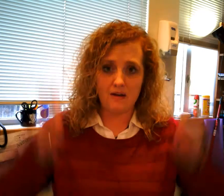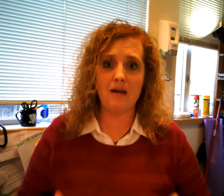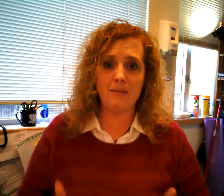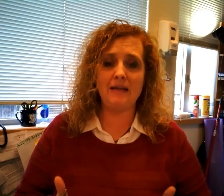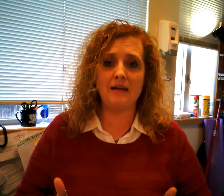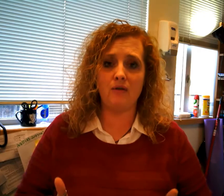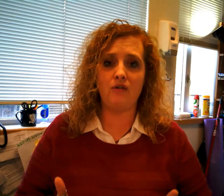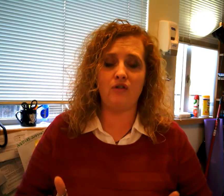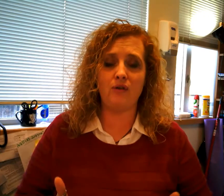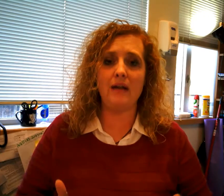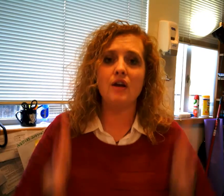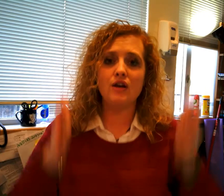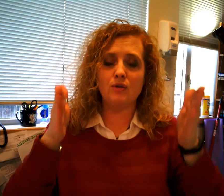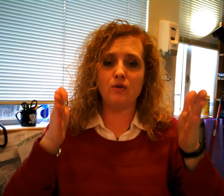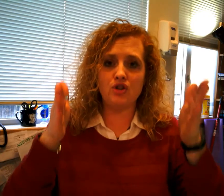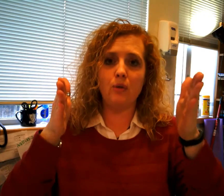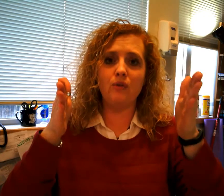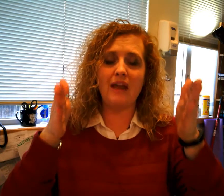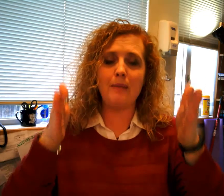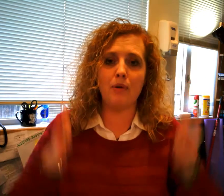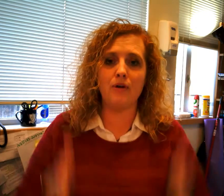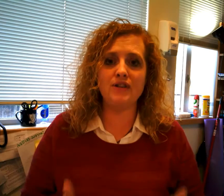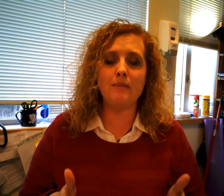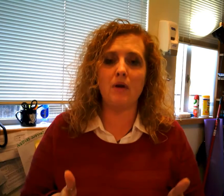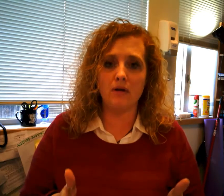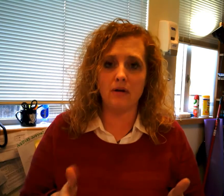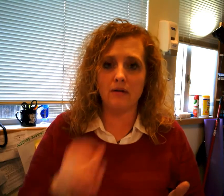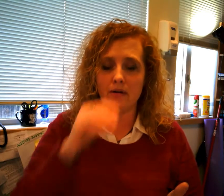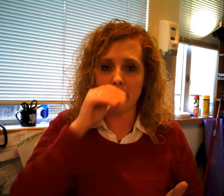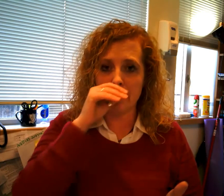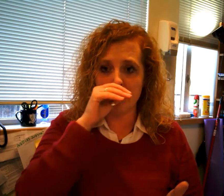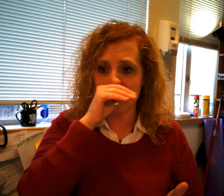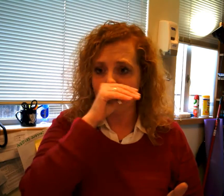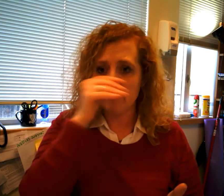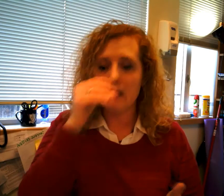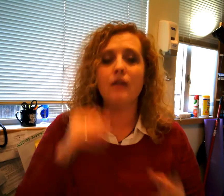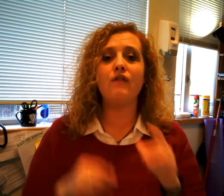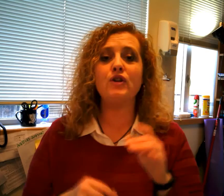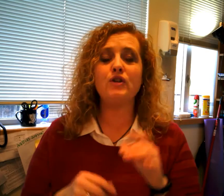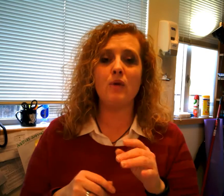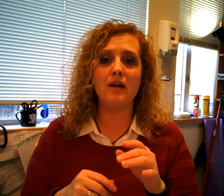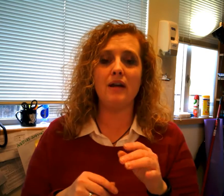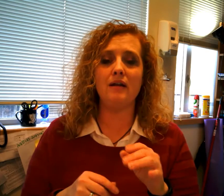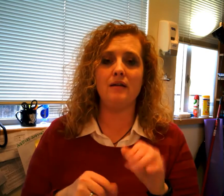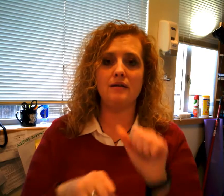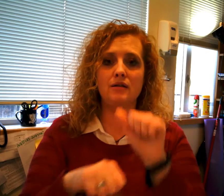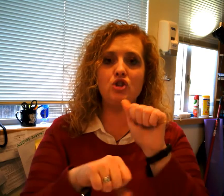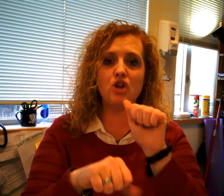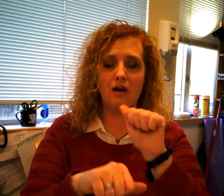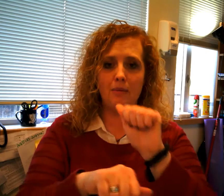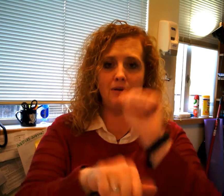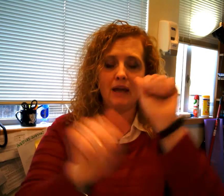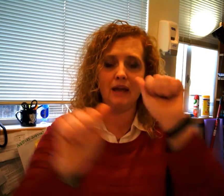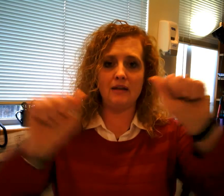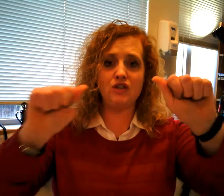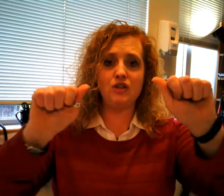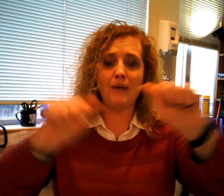coming down straight. So it shows a person marker, all right? The first one is job, and that's two